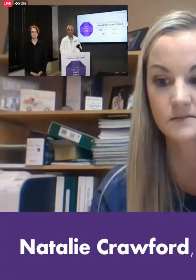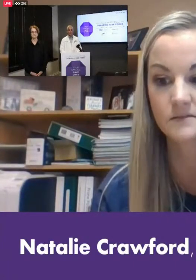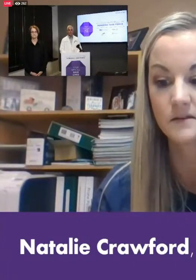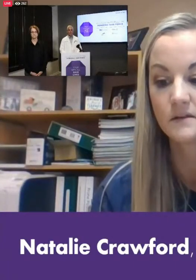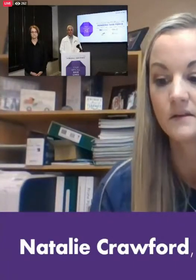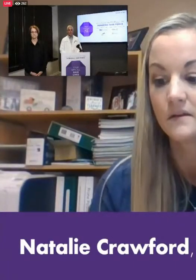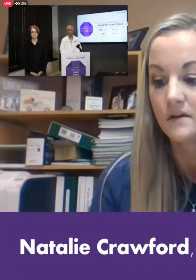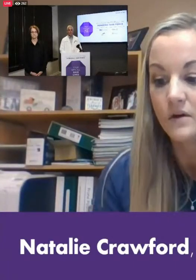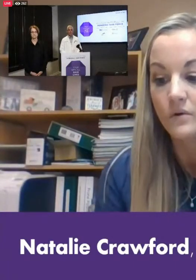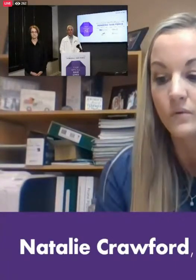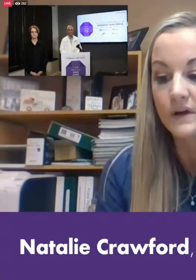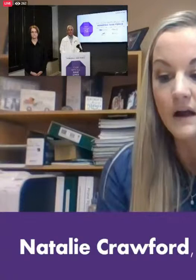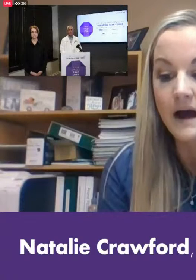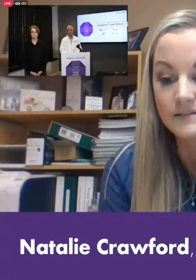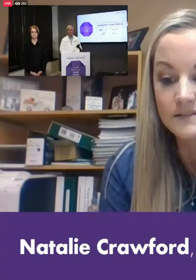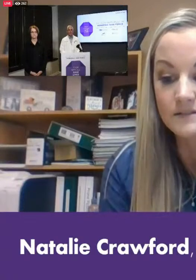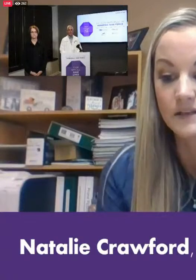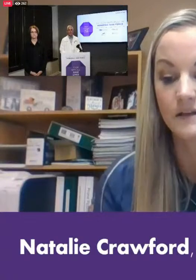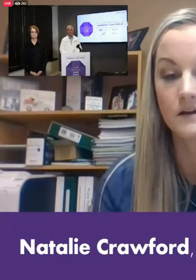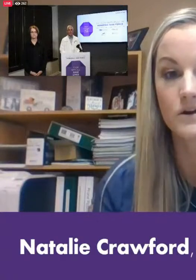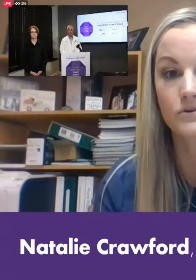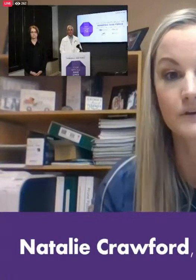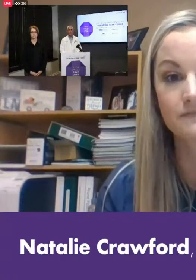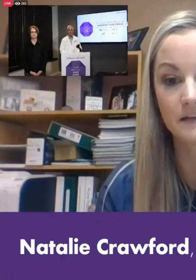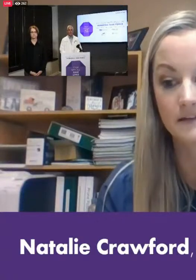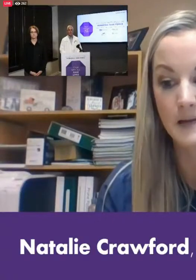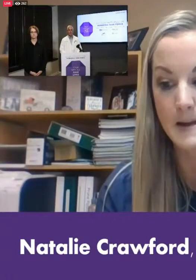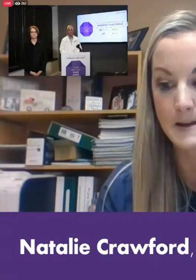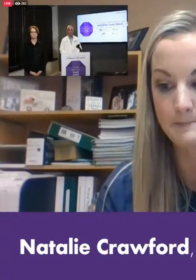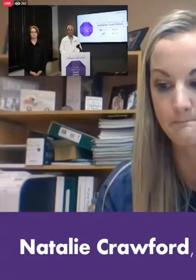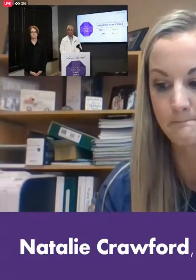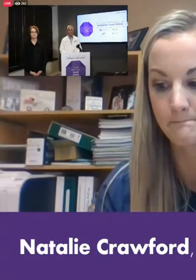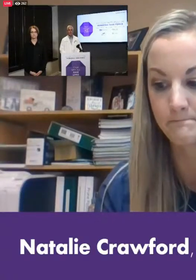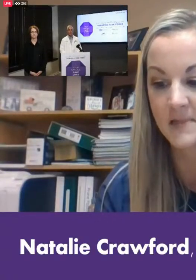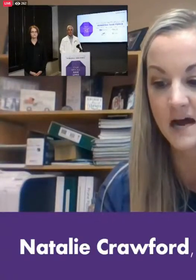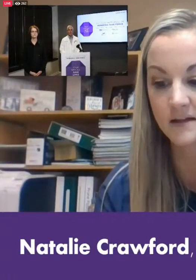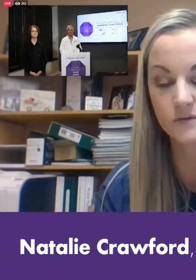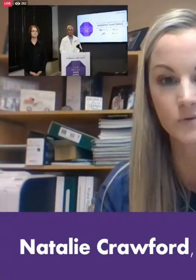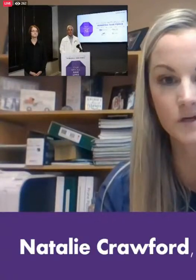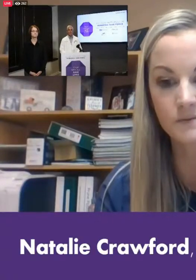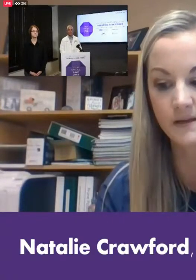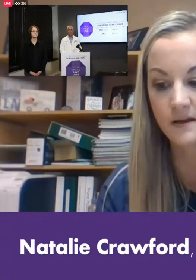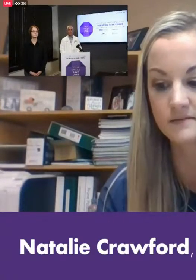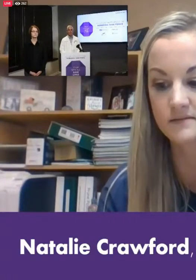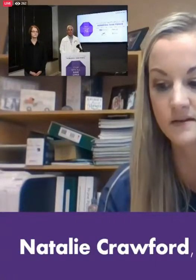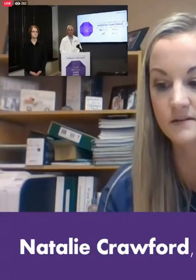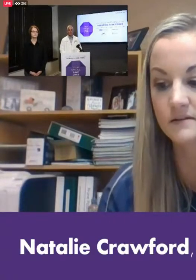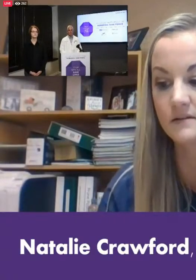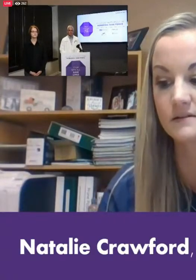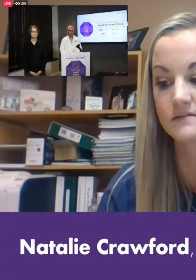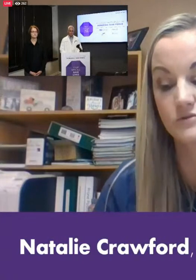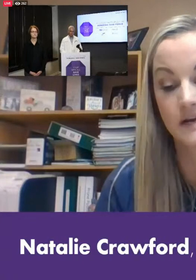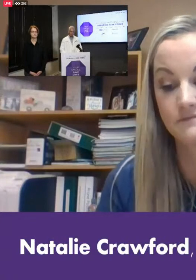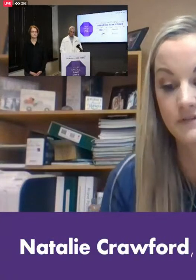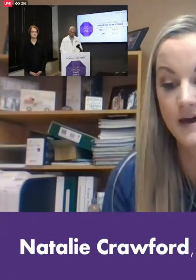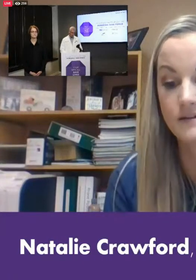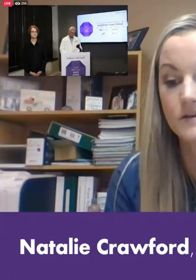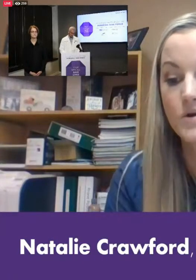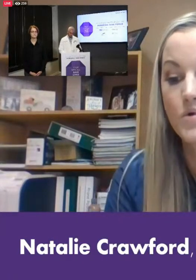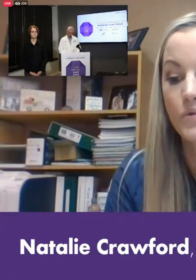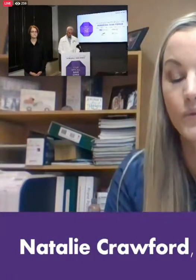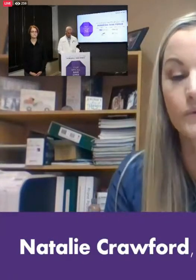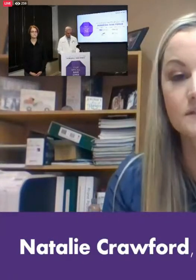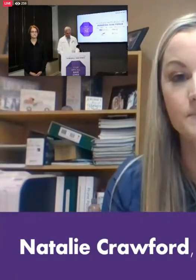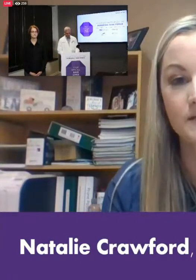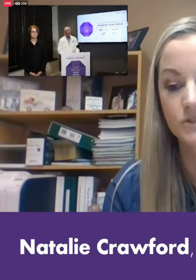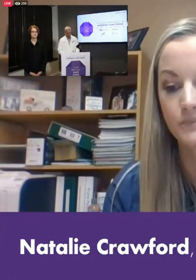spiritually. We are constantly grieving, not at work because there is no time for